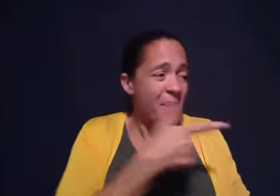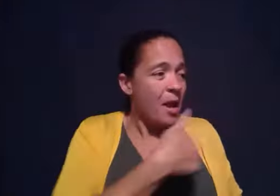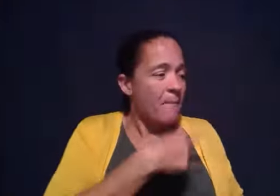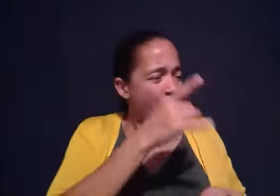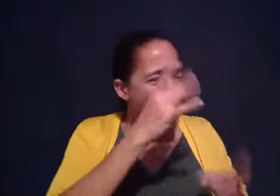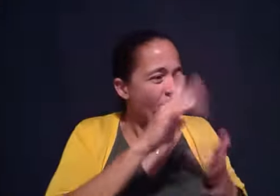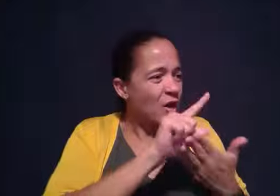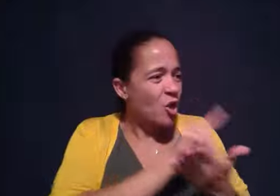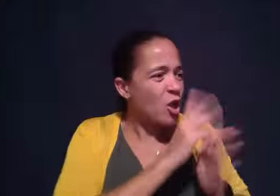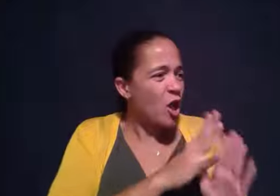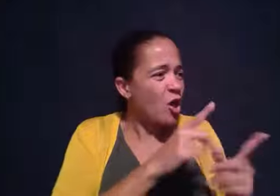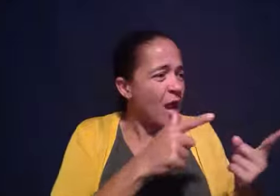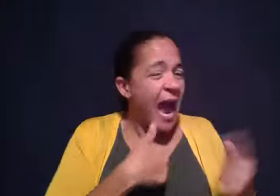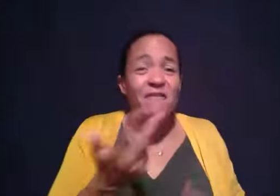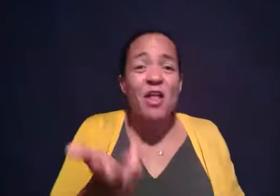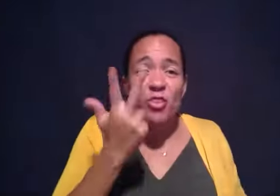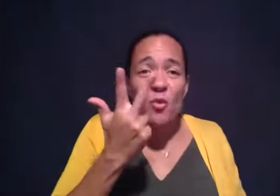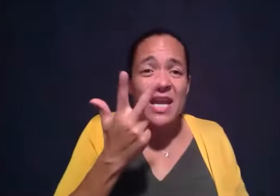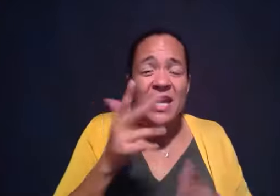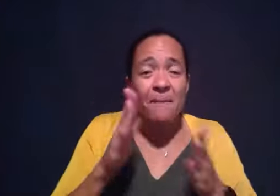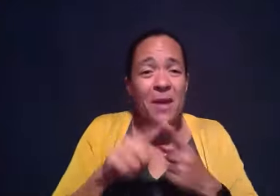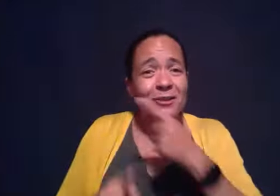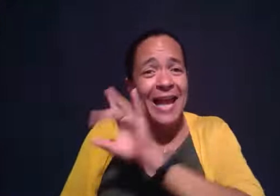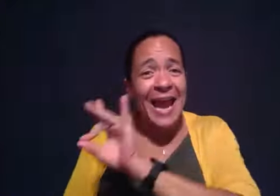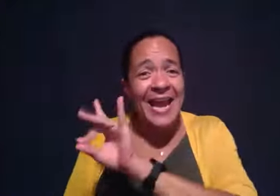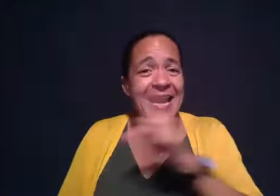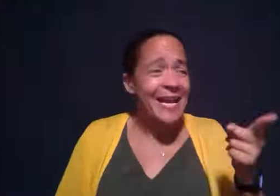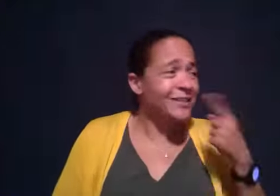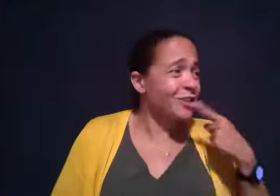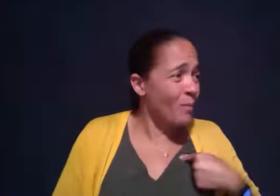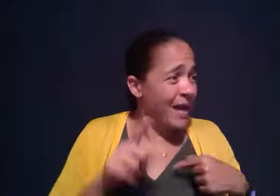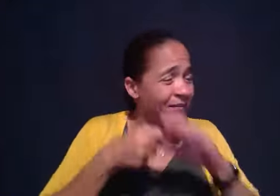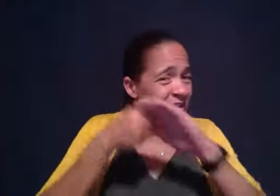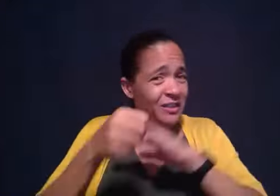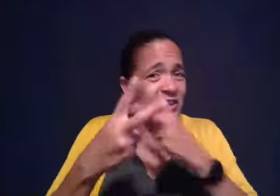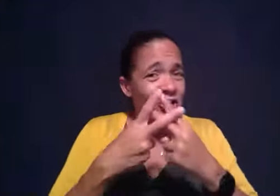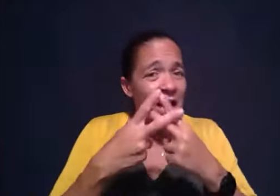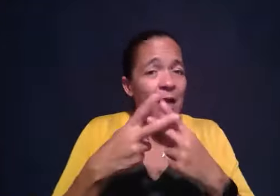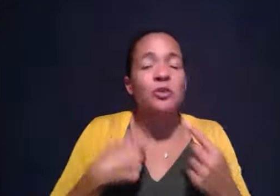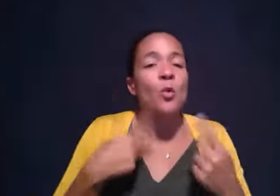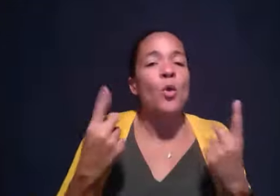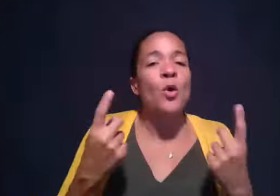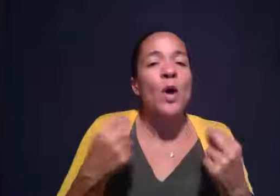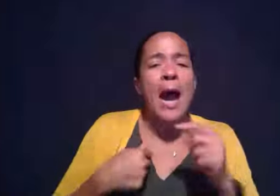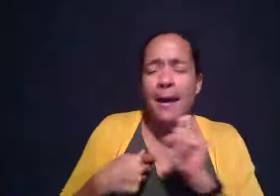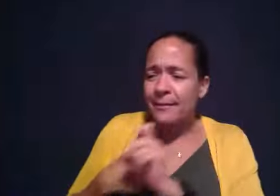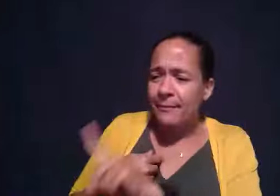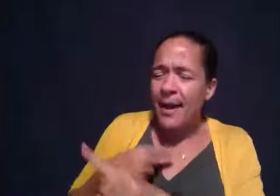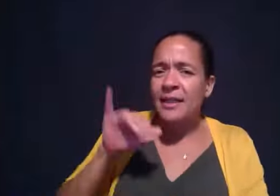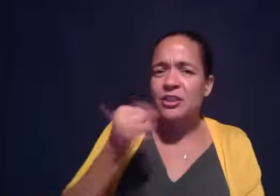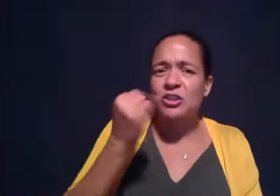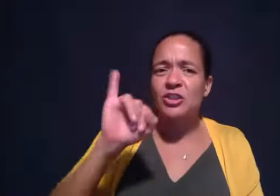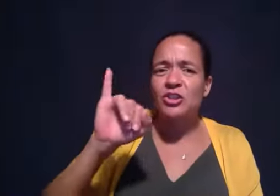jail. And I start thinking, I need to talk to Jimmy. Jimmy seems like a man with a real answer, because he's